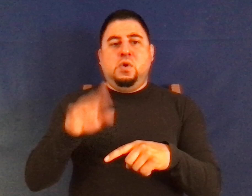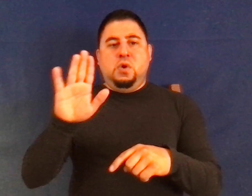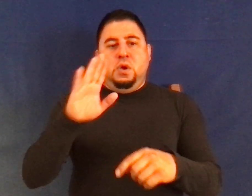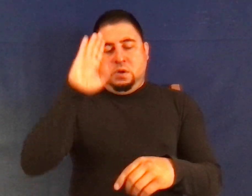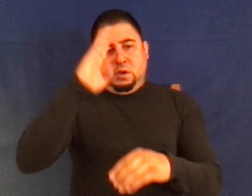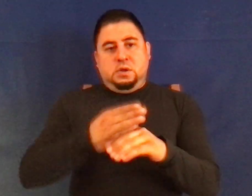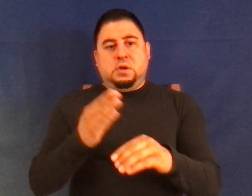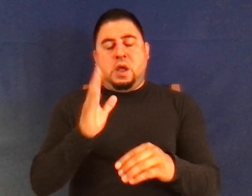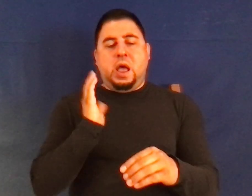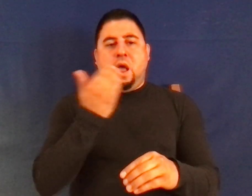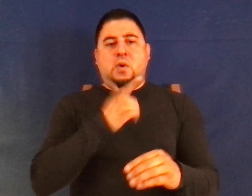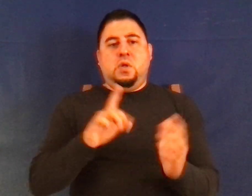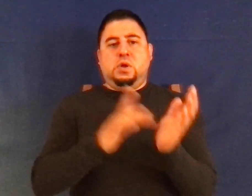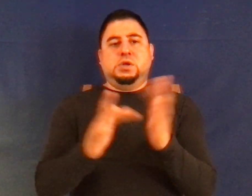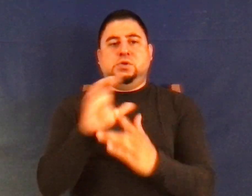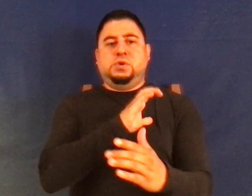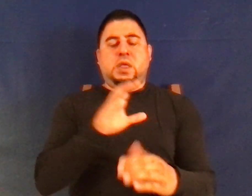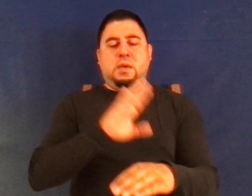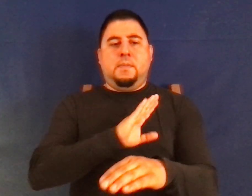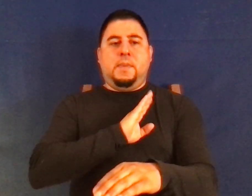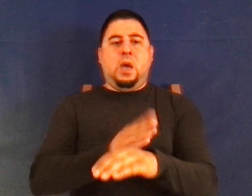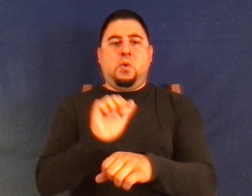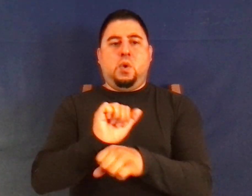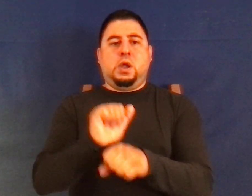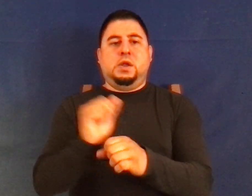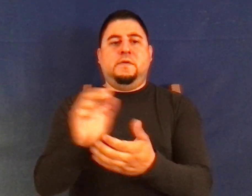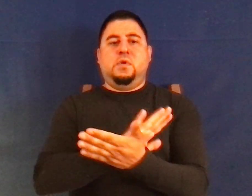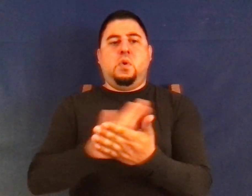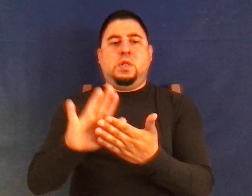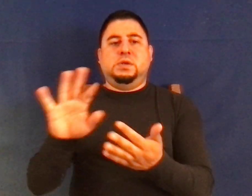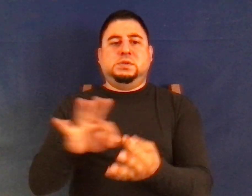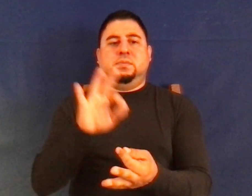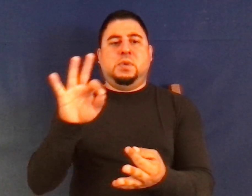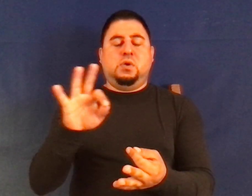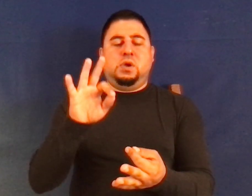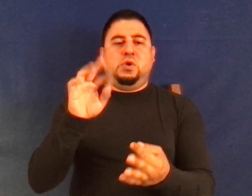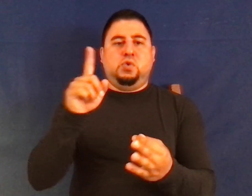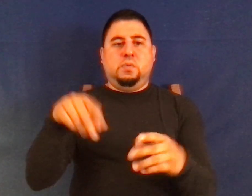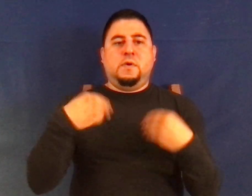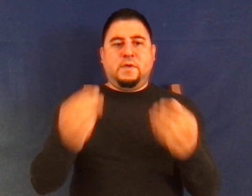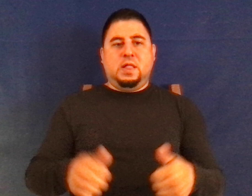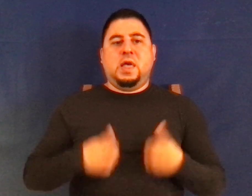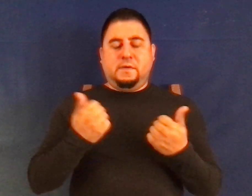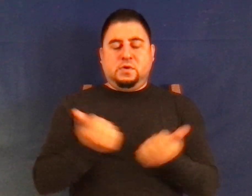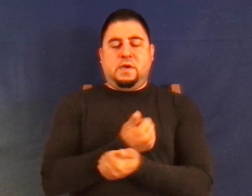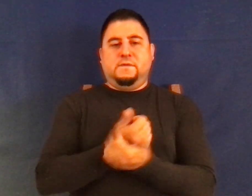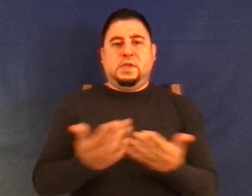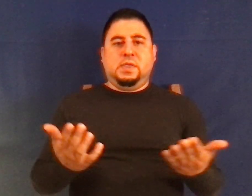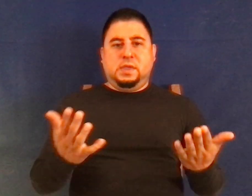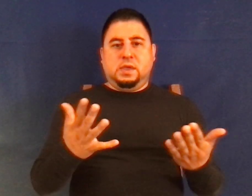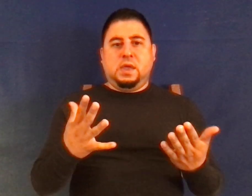Jesus Christ, and by the power and working of the Holy Spirit, you give life to all things and you make them